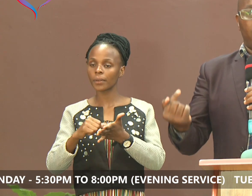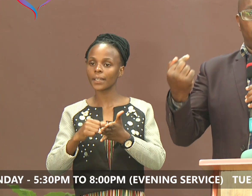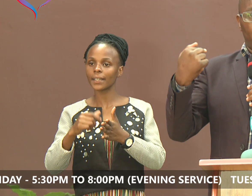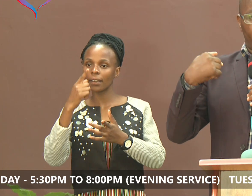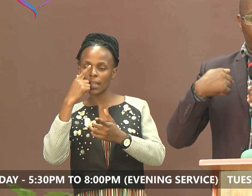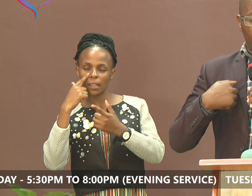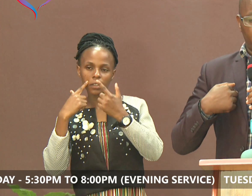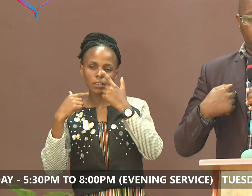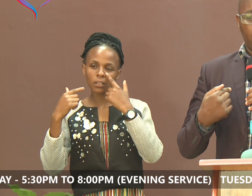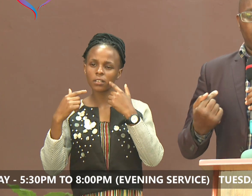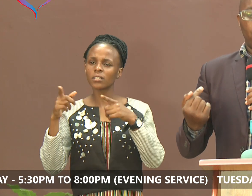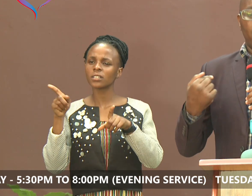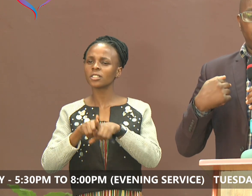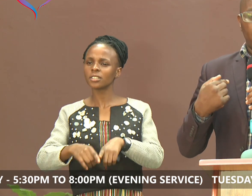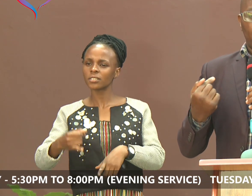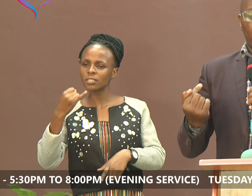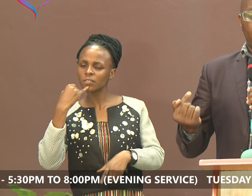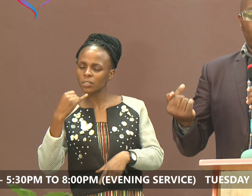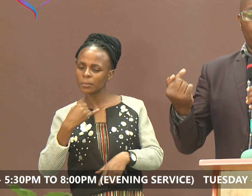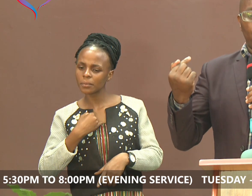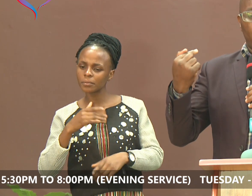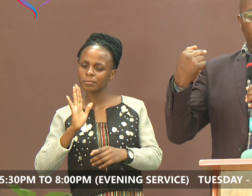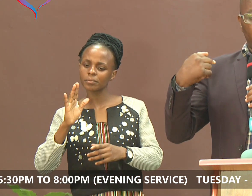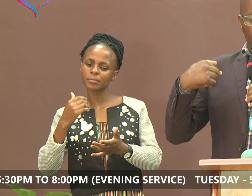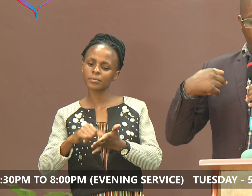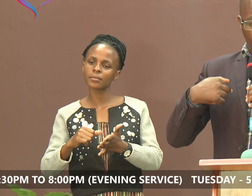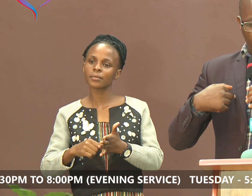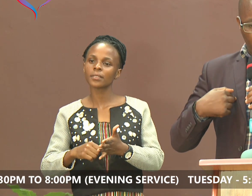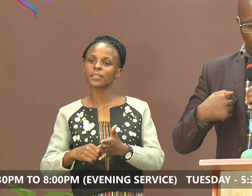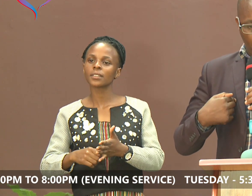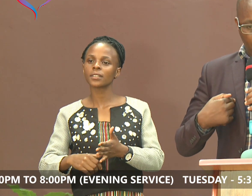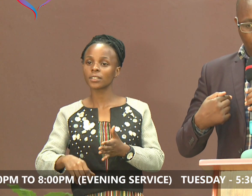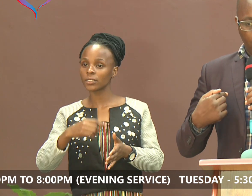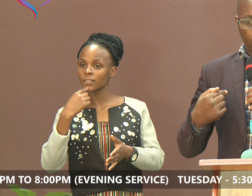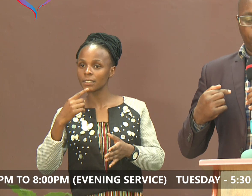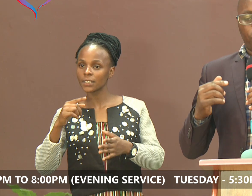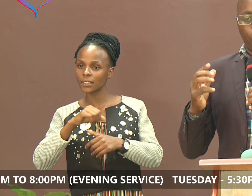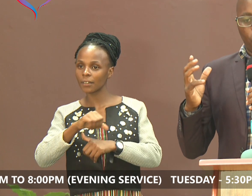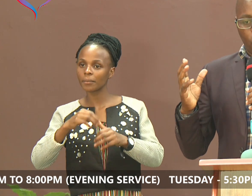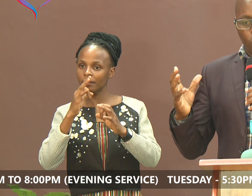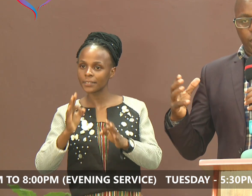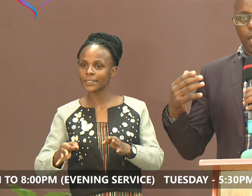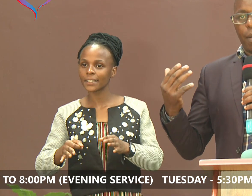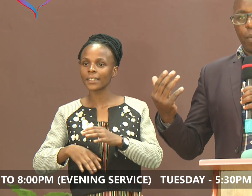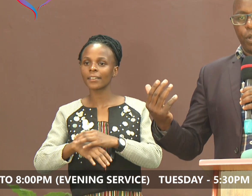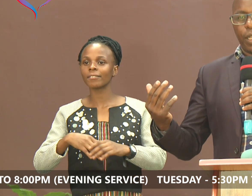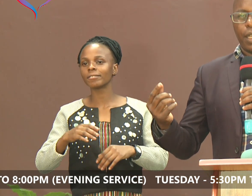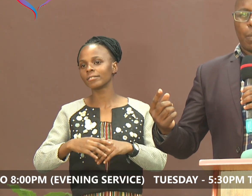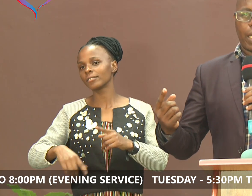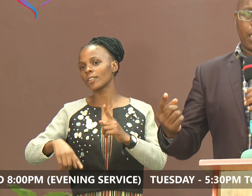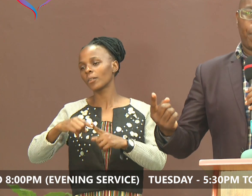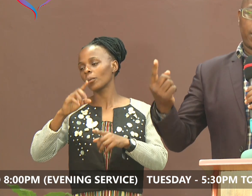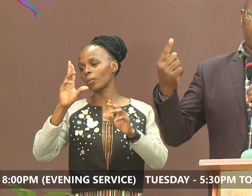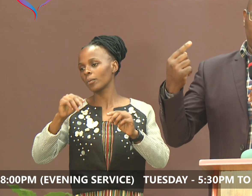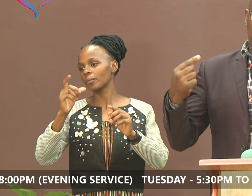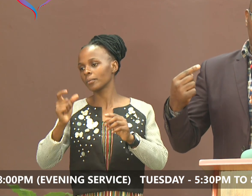as you're telling me your problems, it means you get the community nange byesinna wangu lebinuma katifena tuli mukuwo lateria yamba munne.